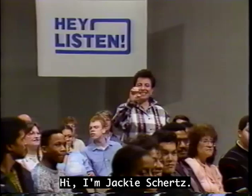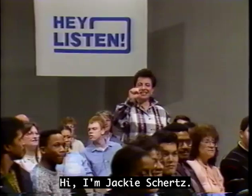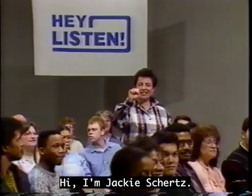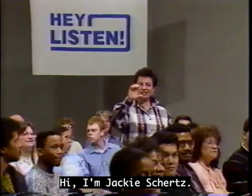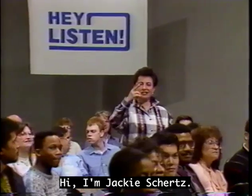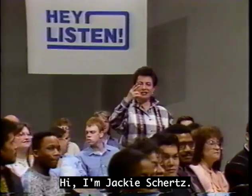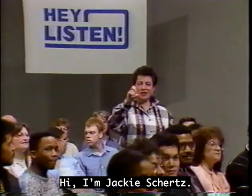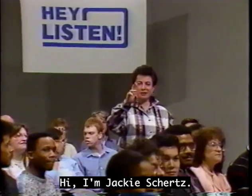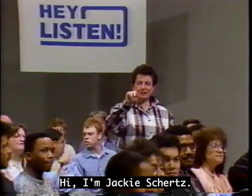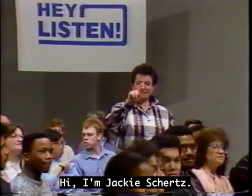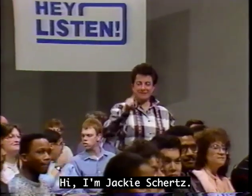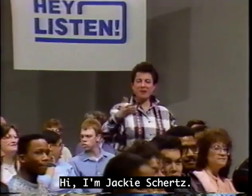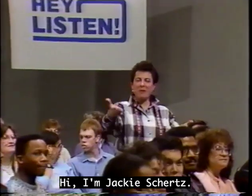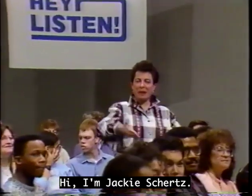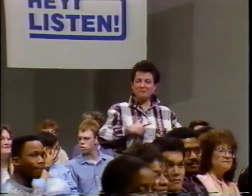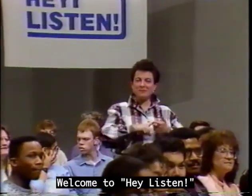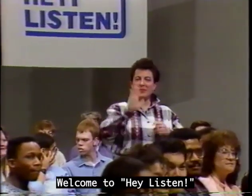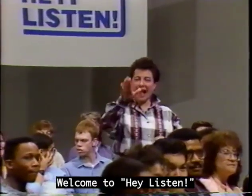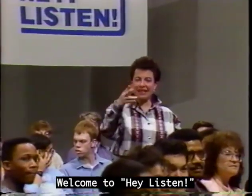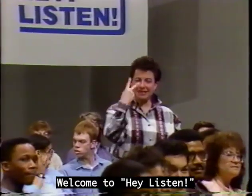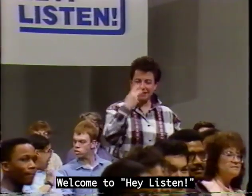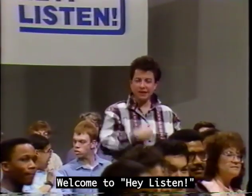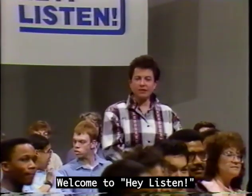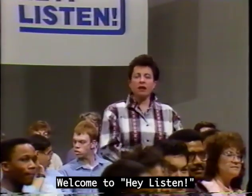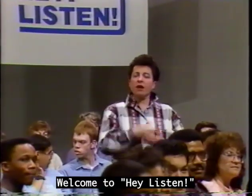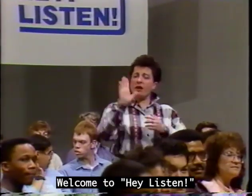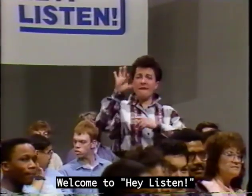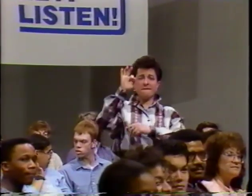I'm Jackie Schertz. Welcome to Hey Listen.